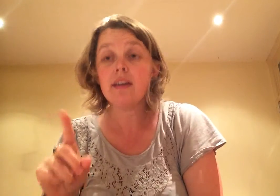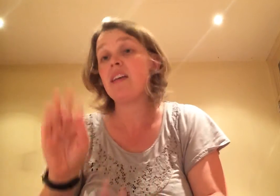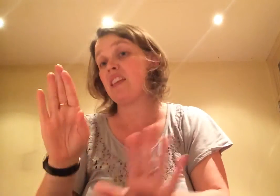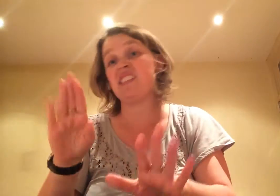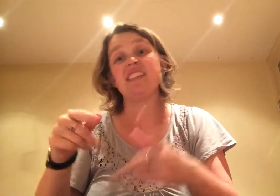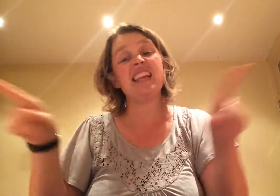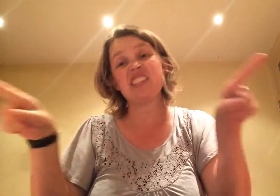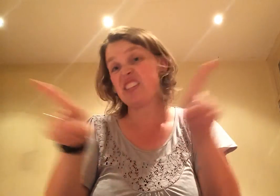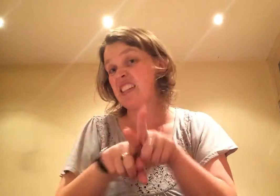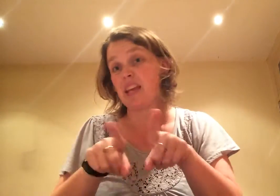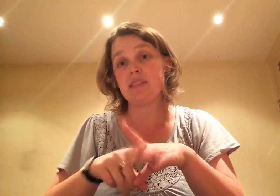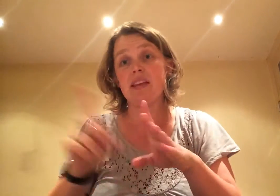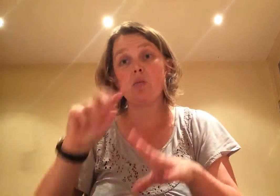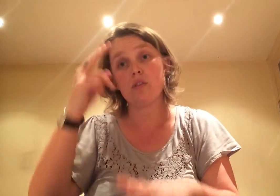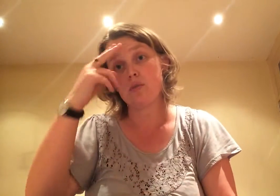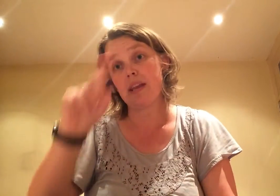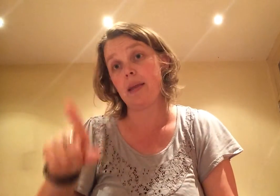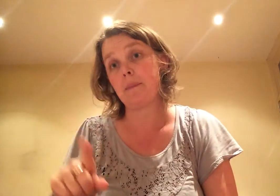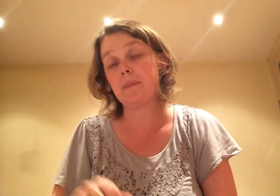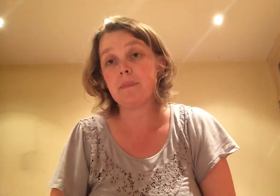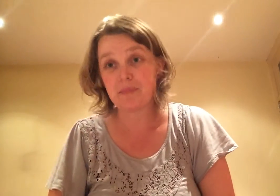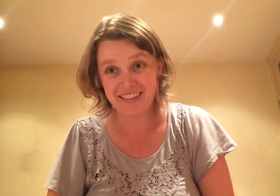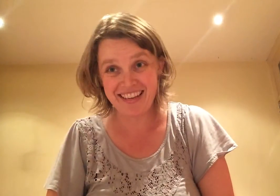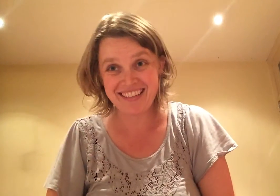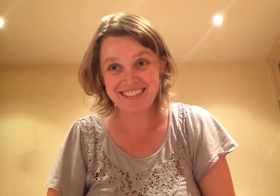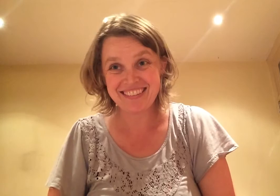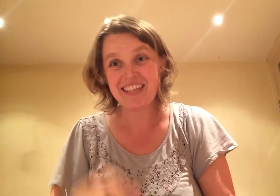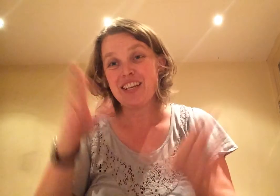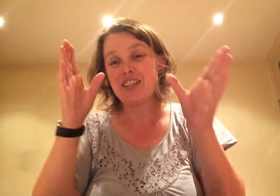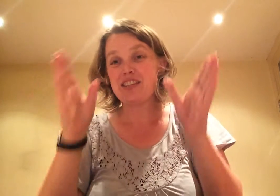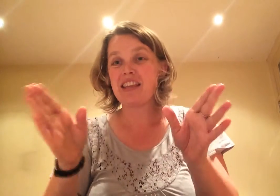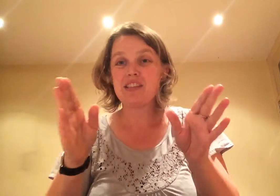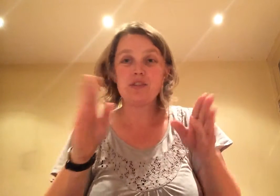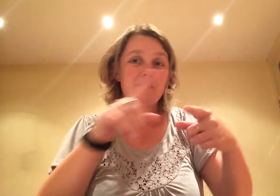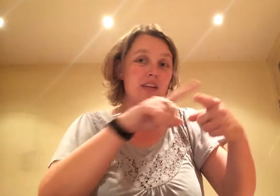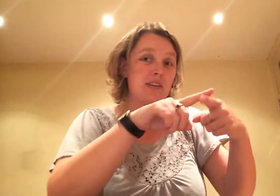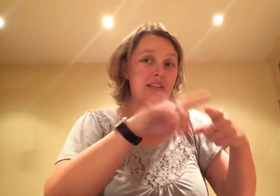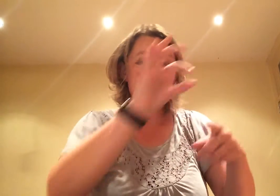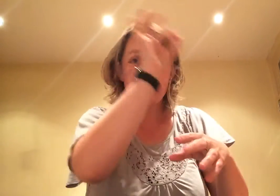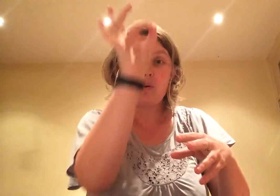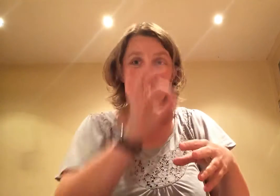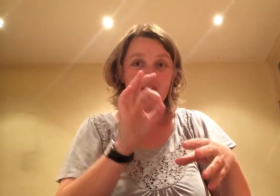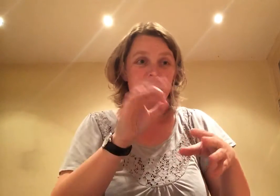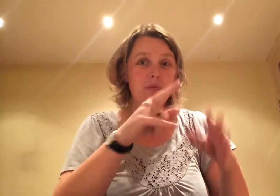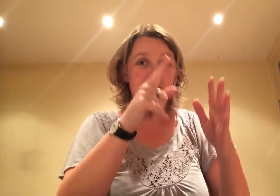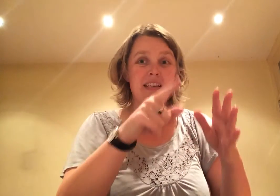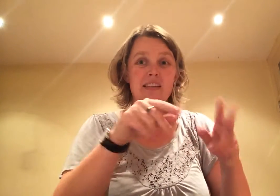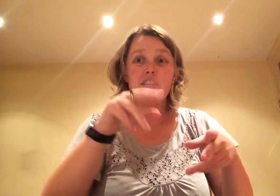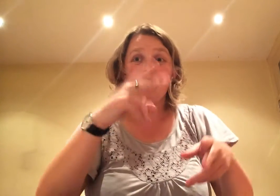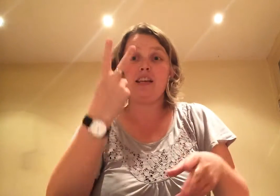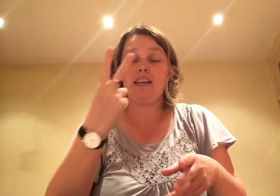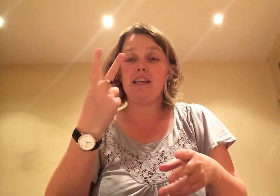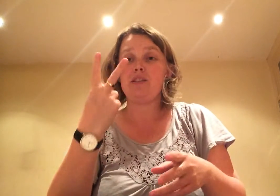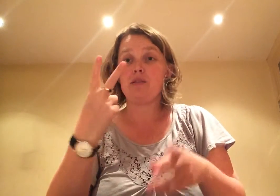And that's just the same as saying what's your name. Okay? So that's doing questions when you're in sort of